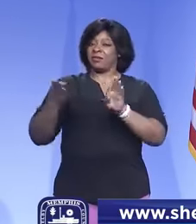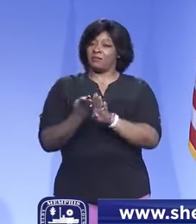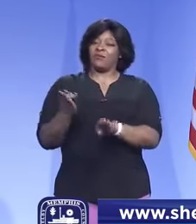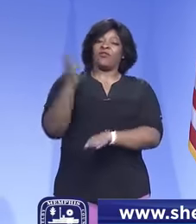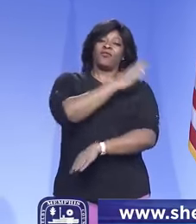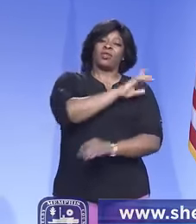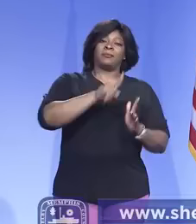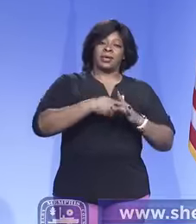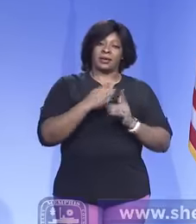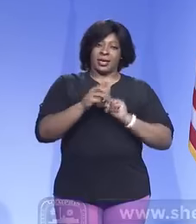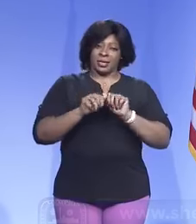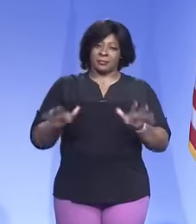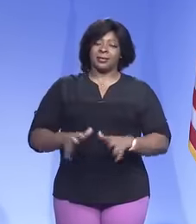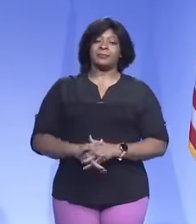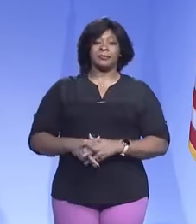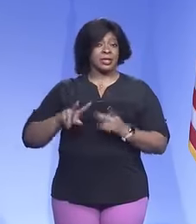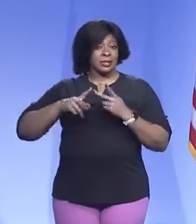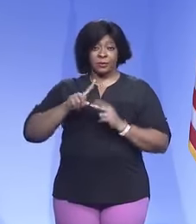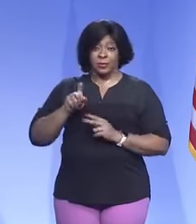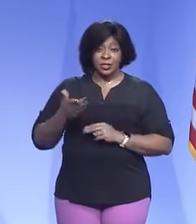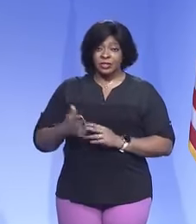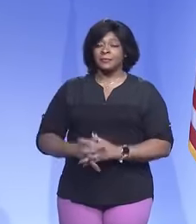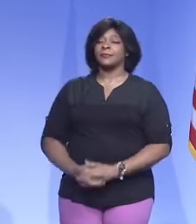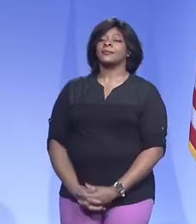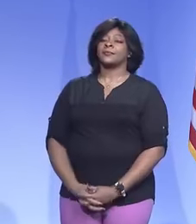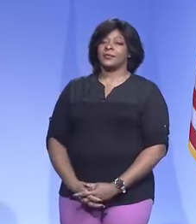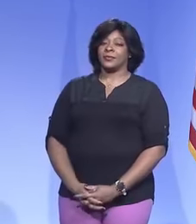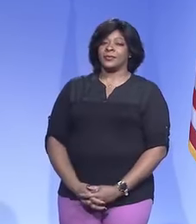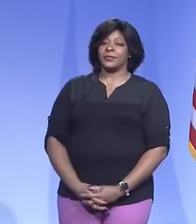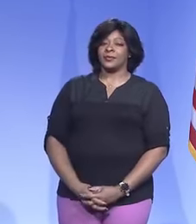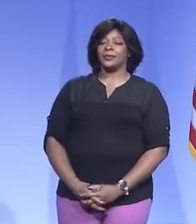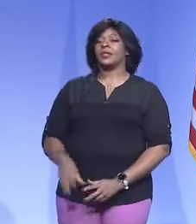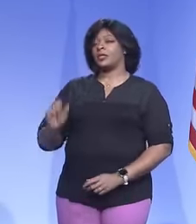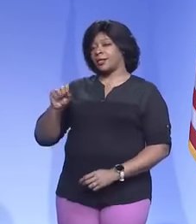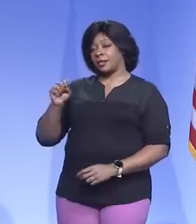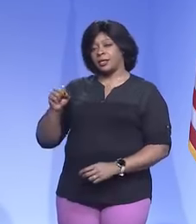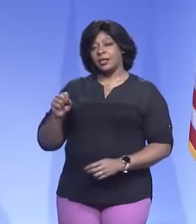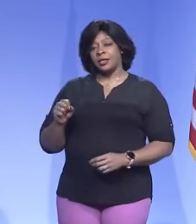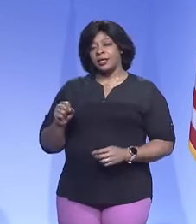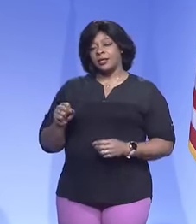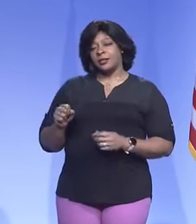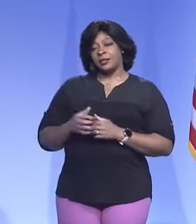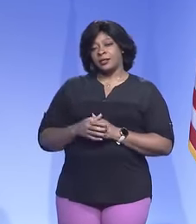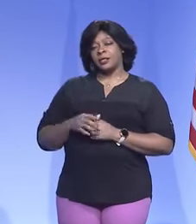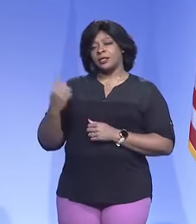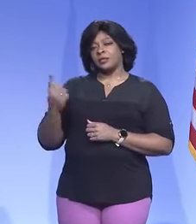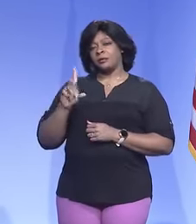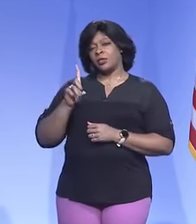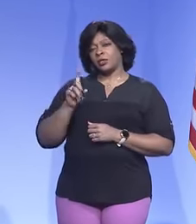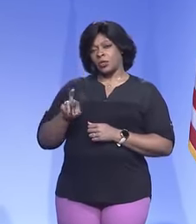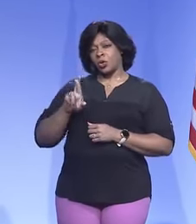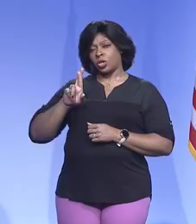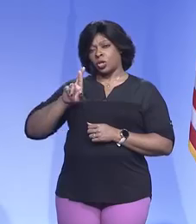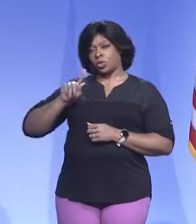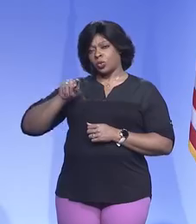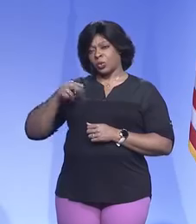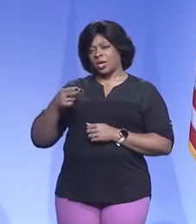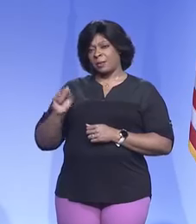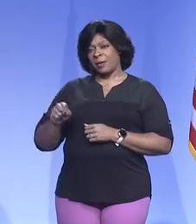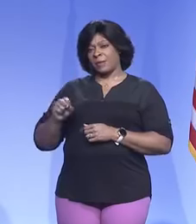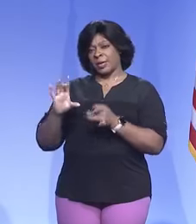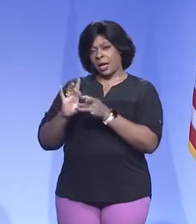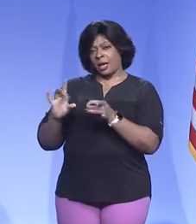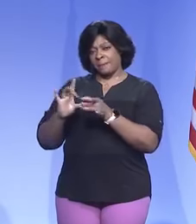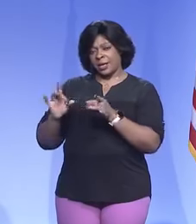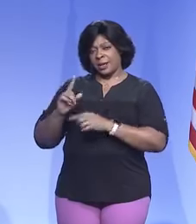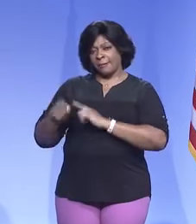pandemic. You have a follow-up? Yeah, I was hoping that Dr. Randolph could speak